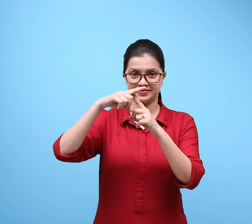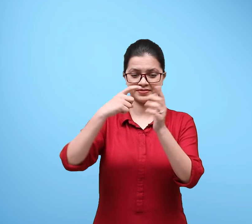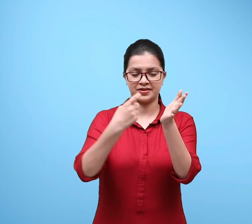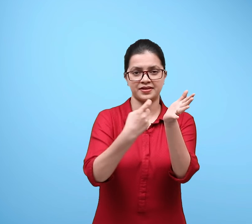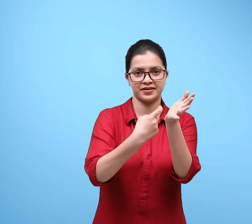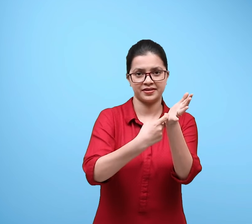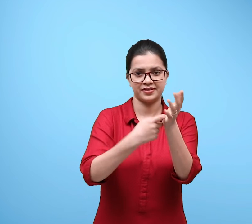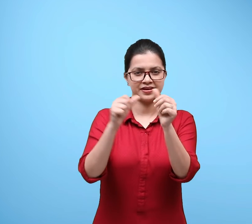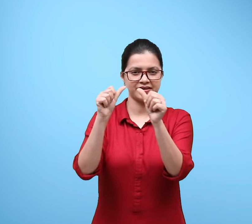translucent,